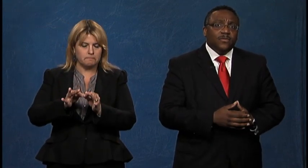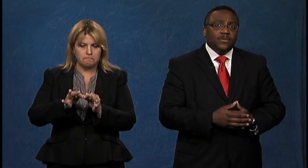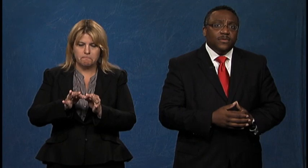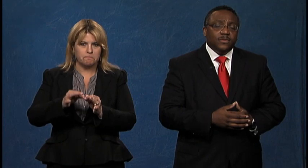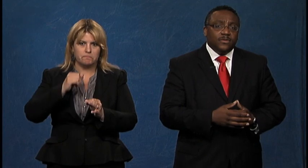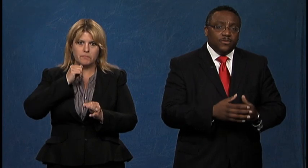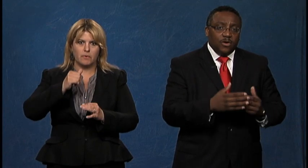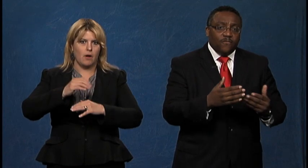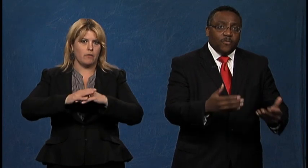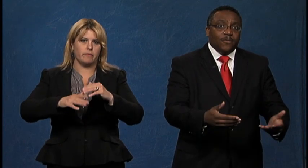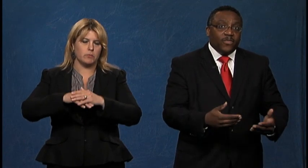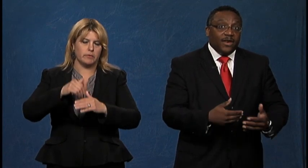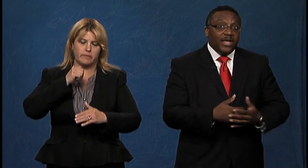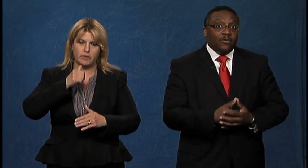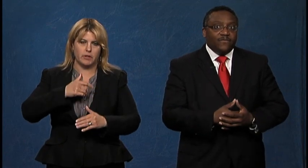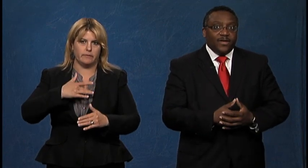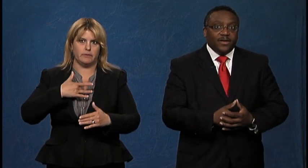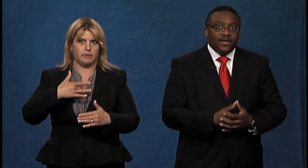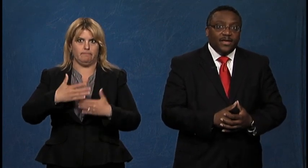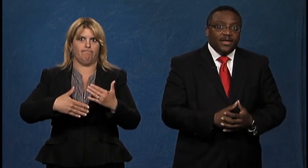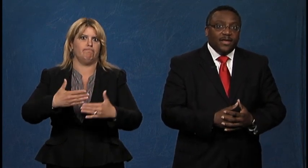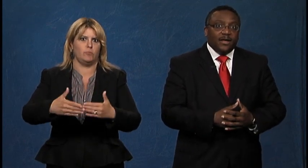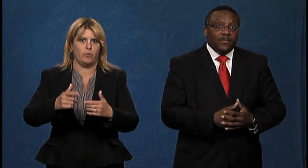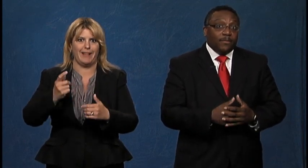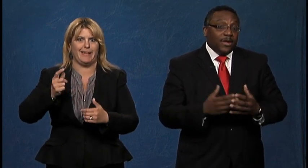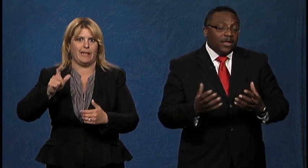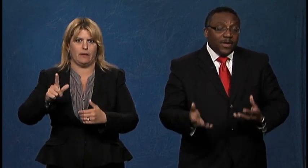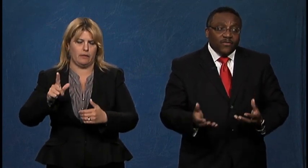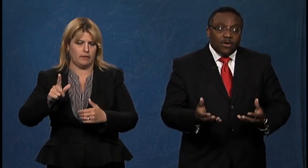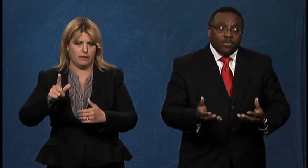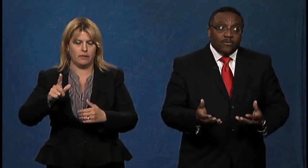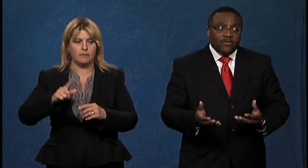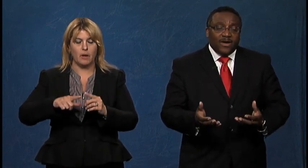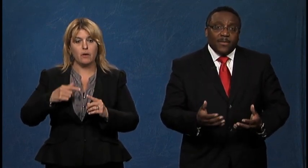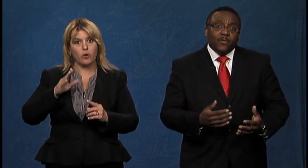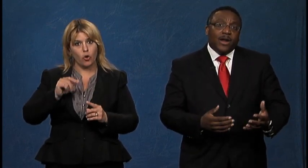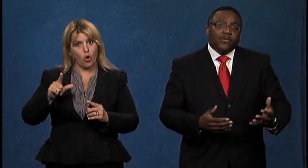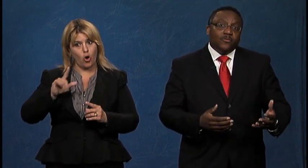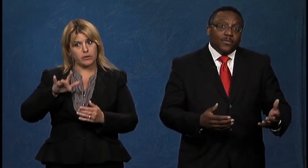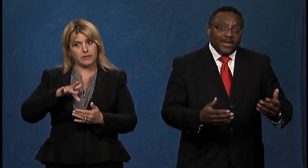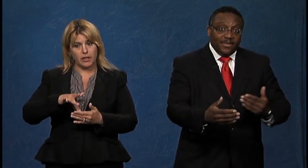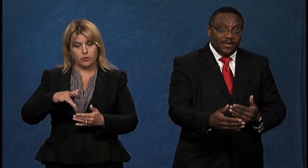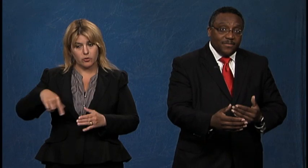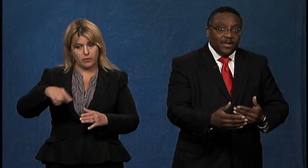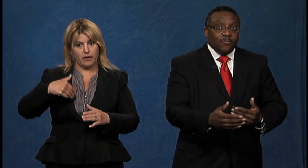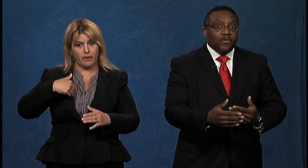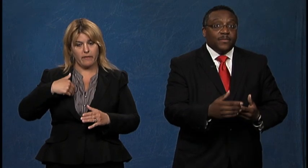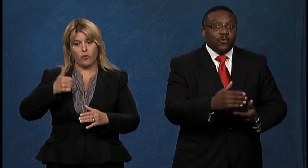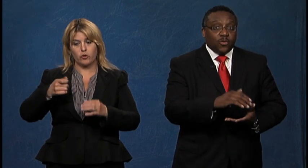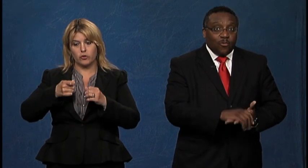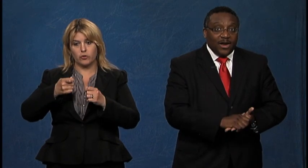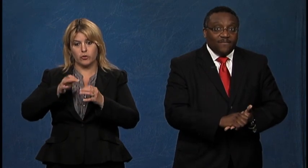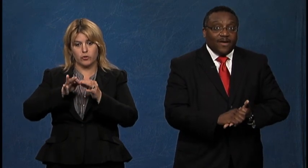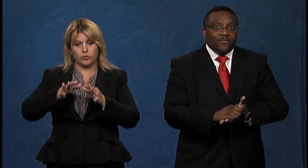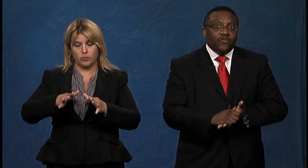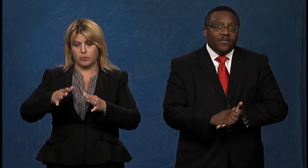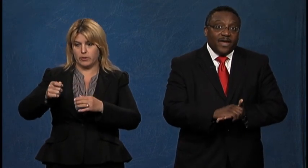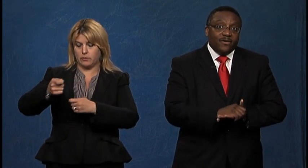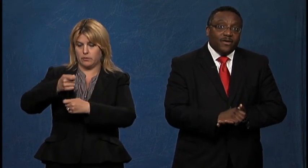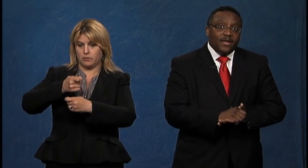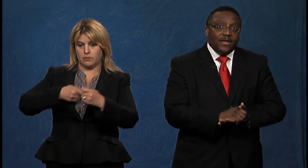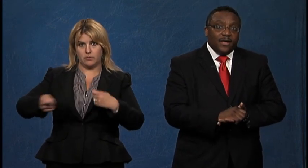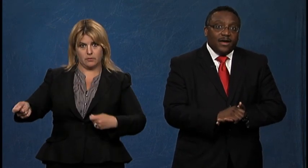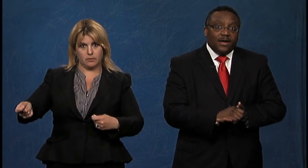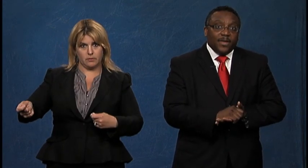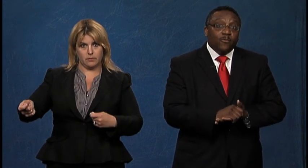comfortable to go forward with a legal event. But because we have a call center environment, we were able to replace them with someone who was qualified for the